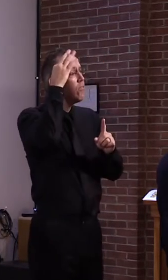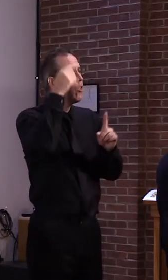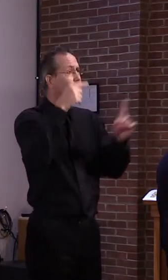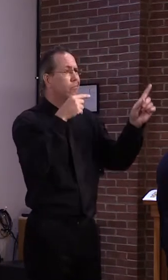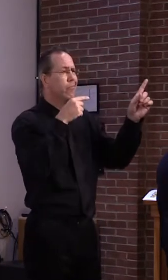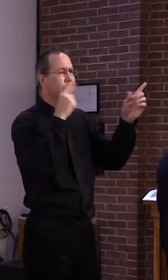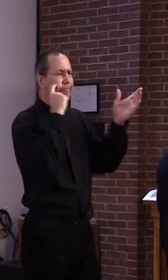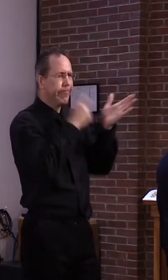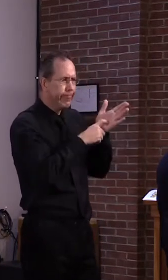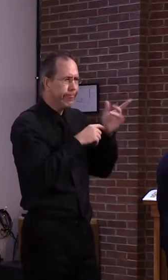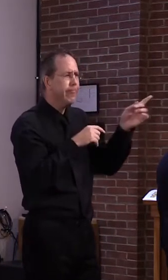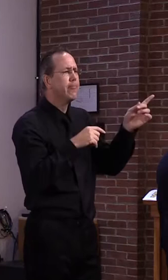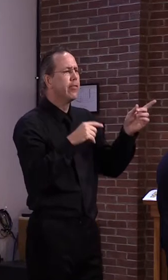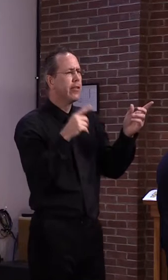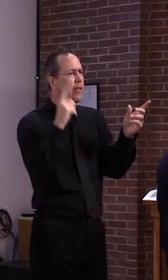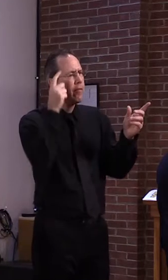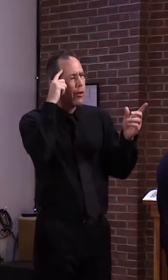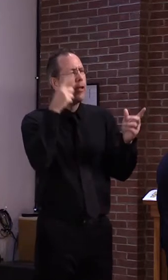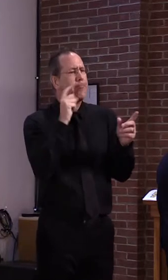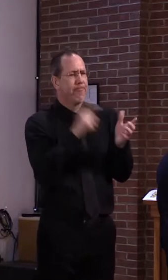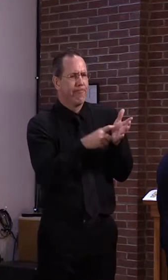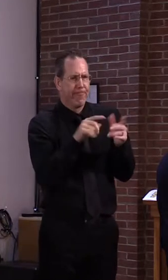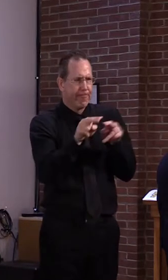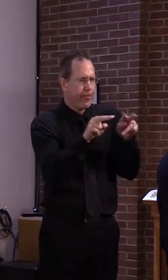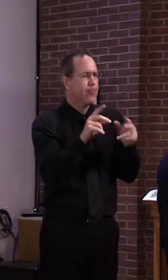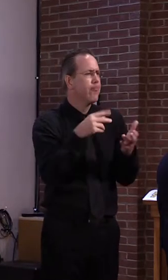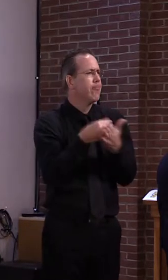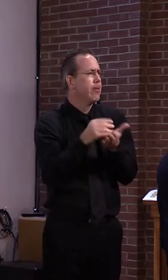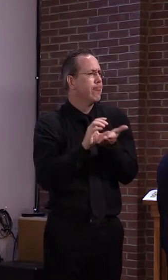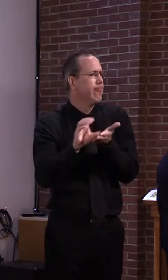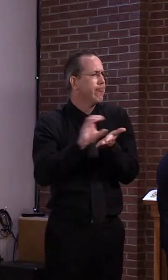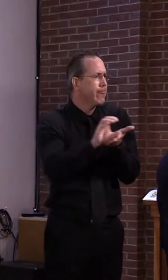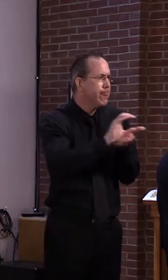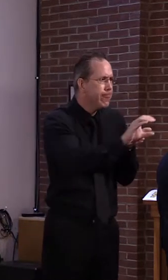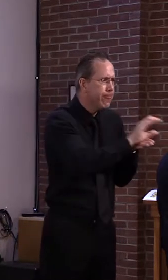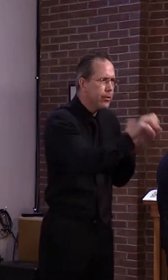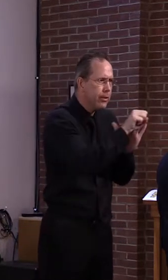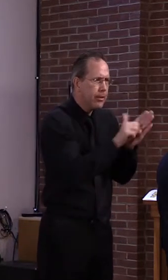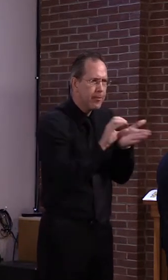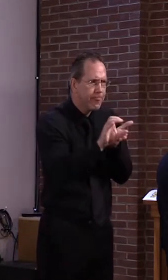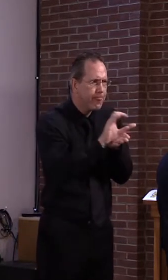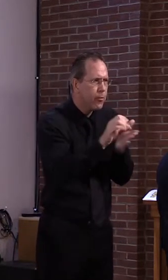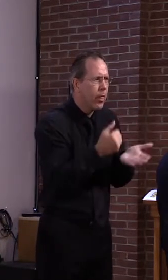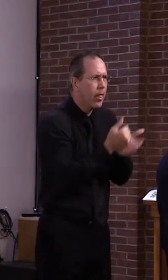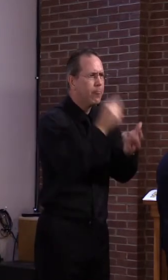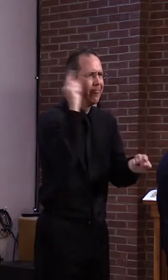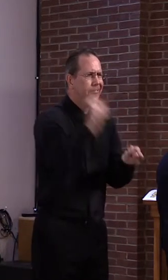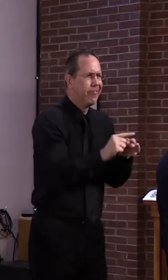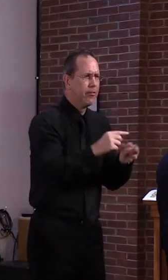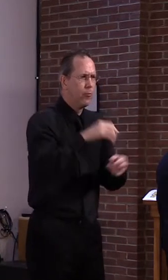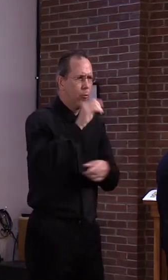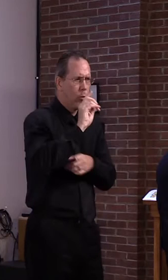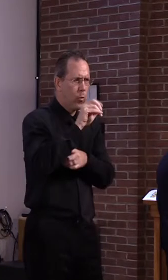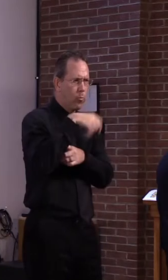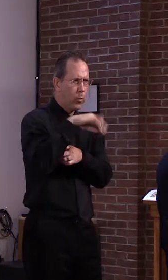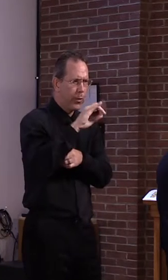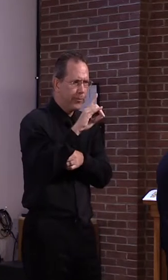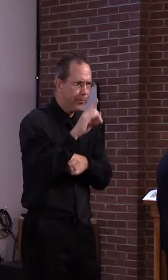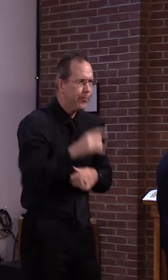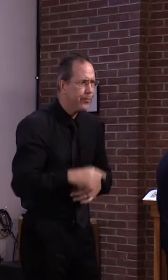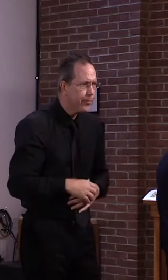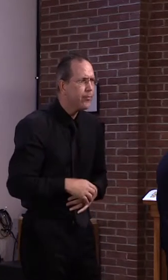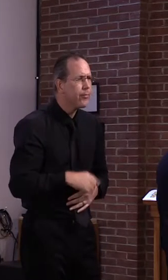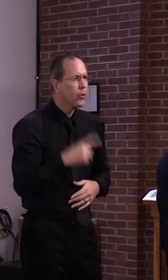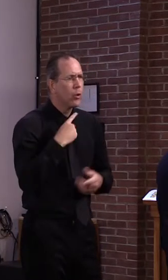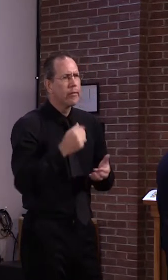to the Vermont Department of Health, to actually help us continue some of the preceding programming, make sure that all the